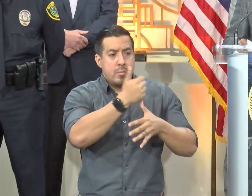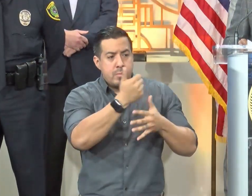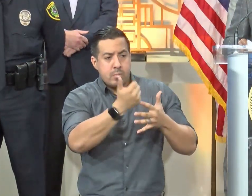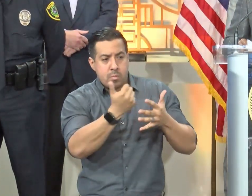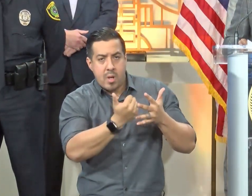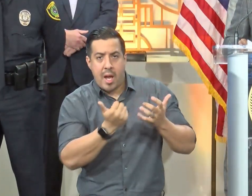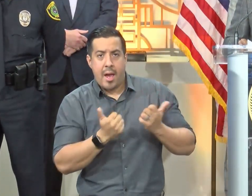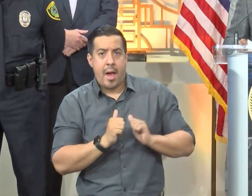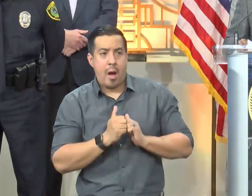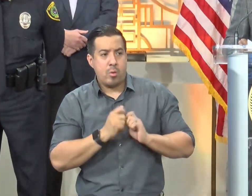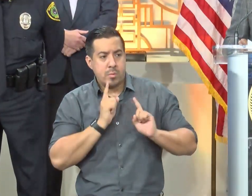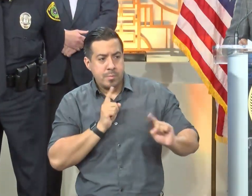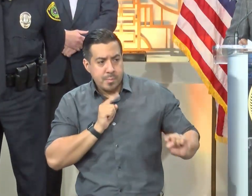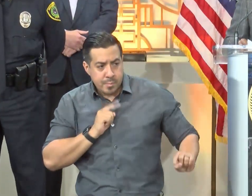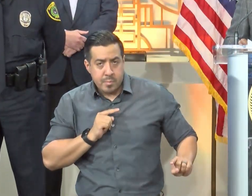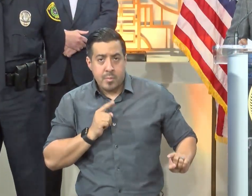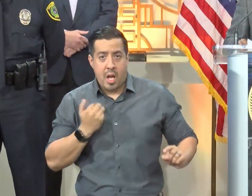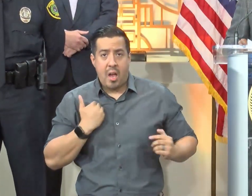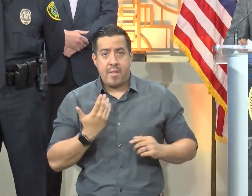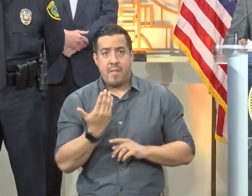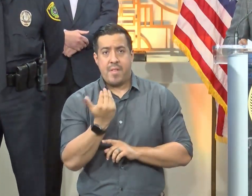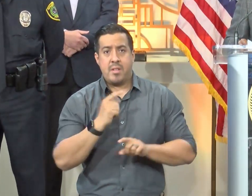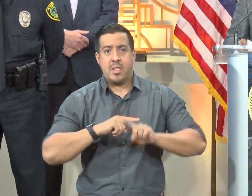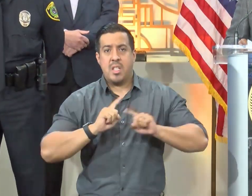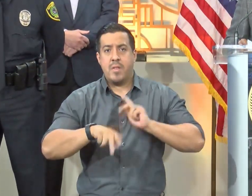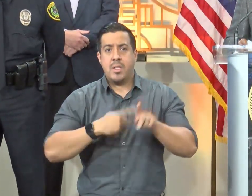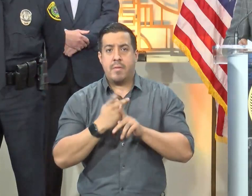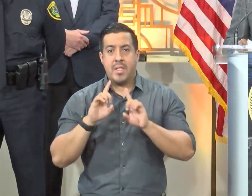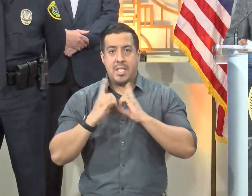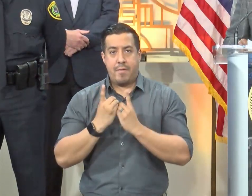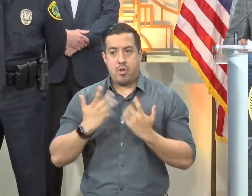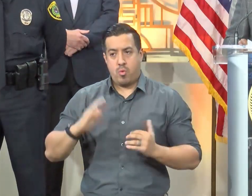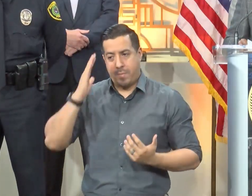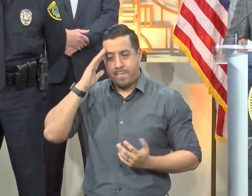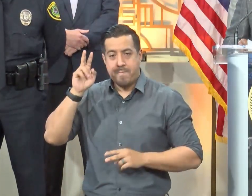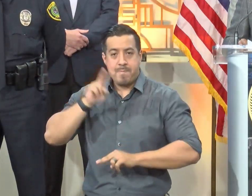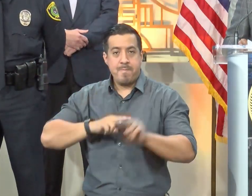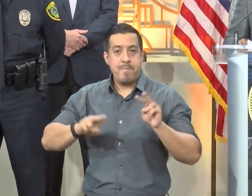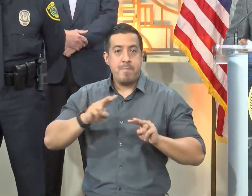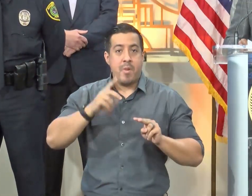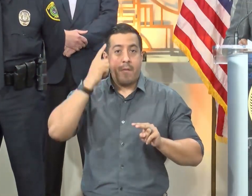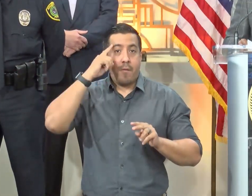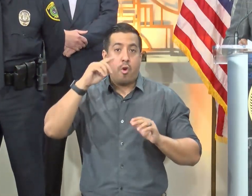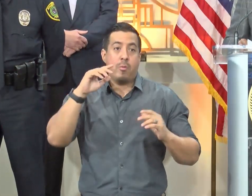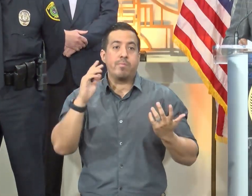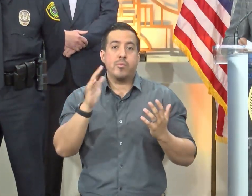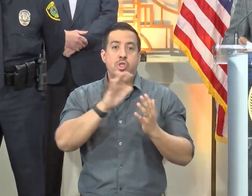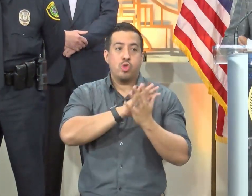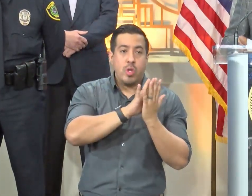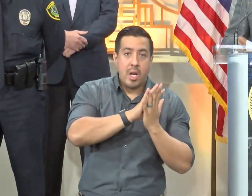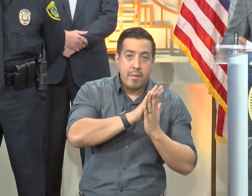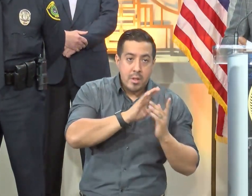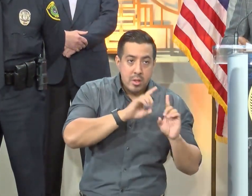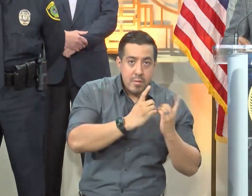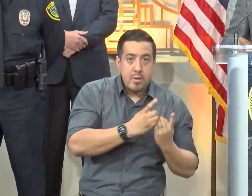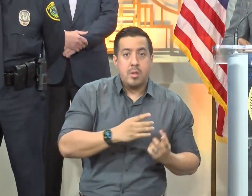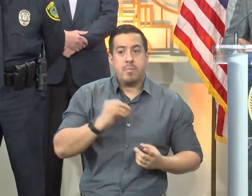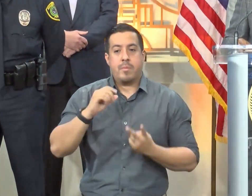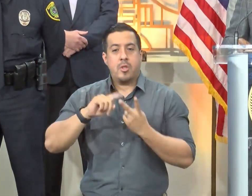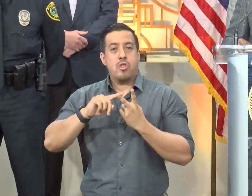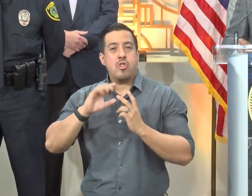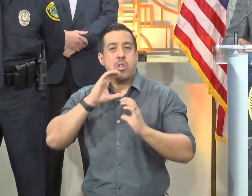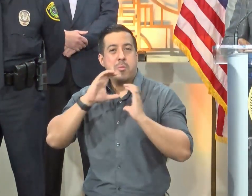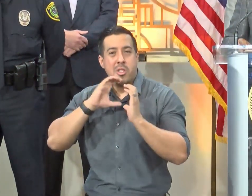support command encompassing 15 patrol divisions: the Traffic Enforcement Division, the Emergency Communication